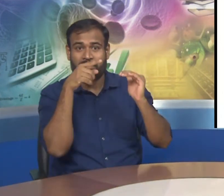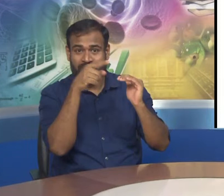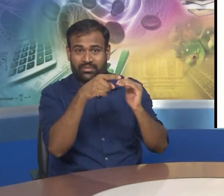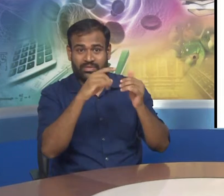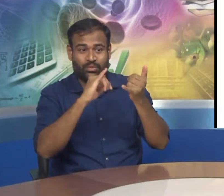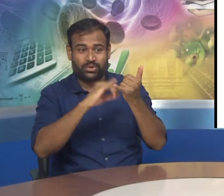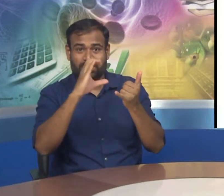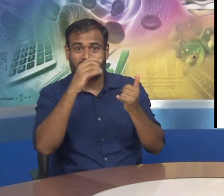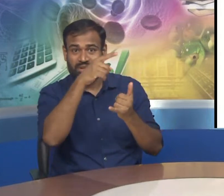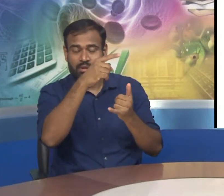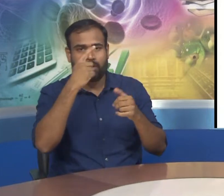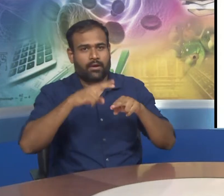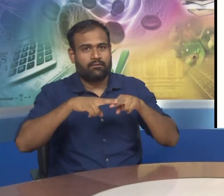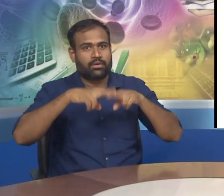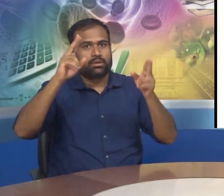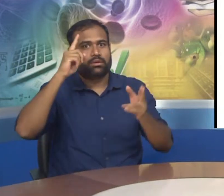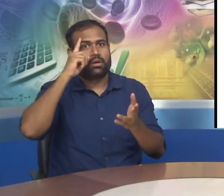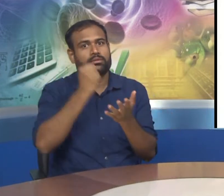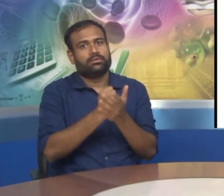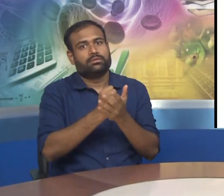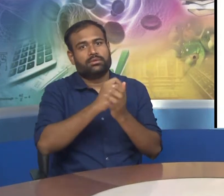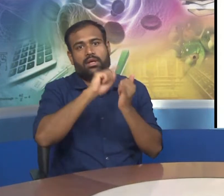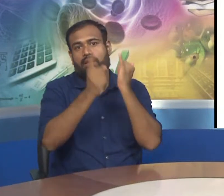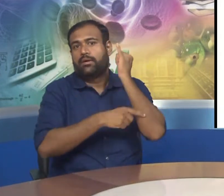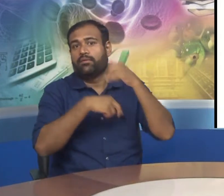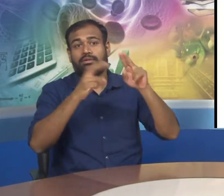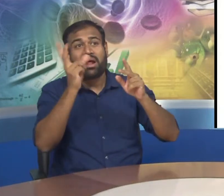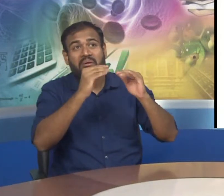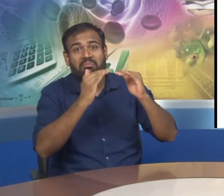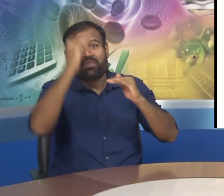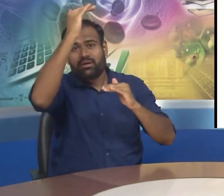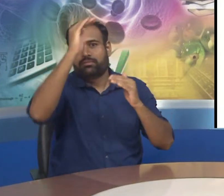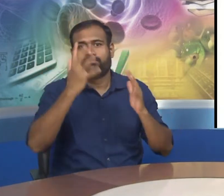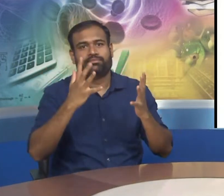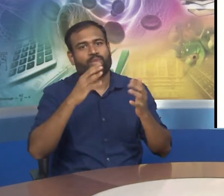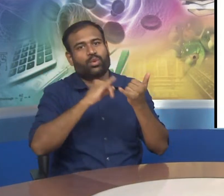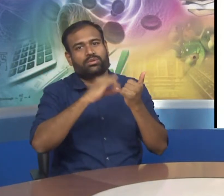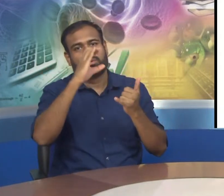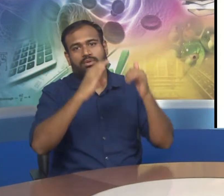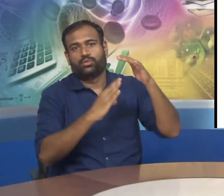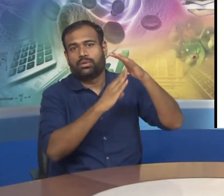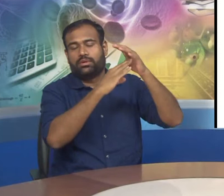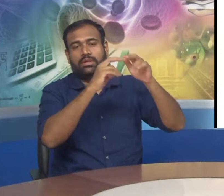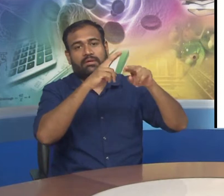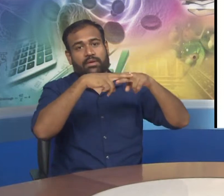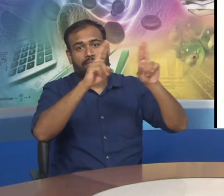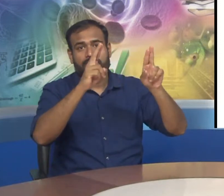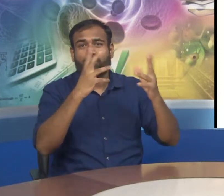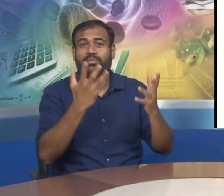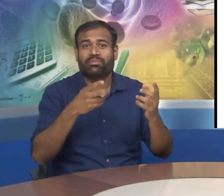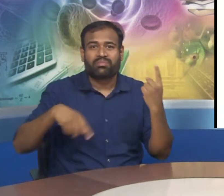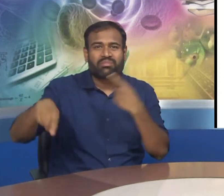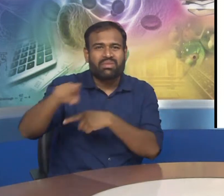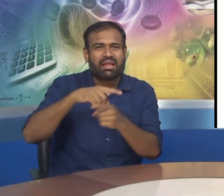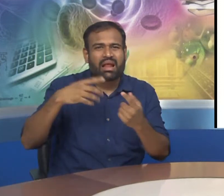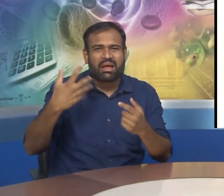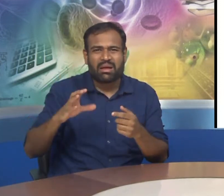It is the highest and the final court of appeal. If one of the parties to a dispute is